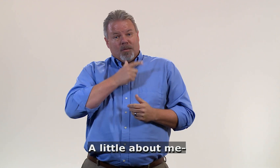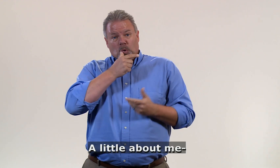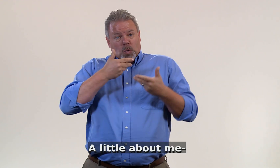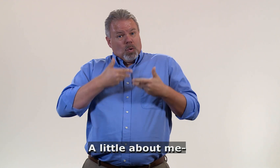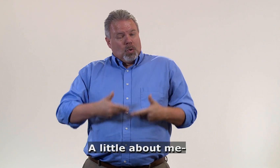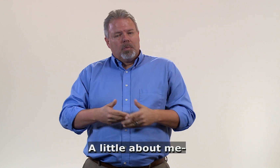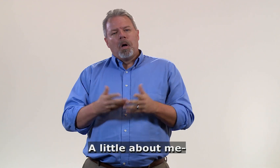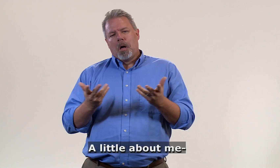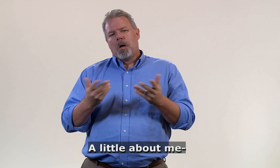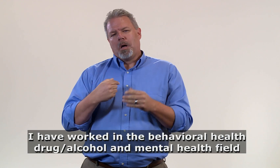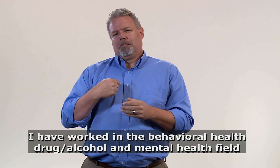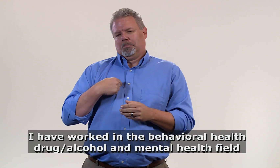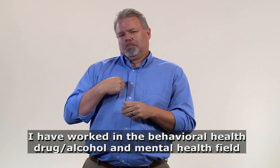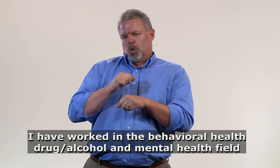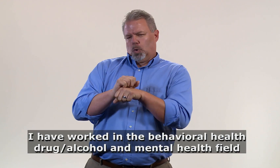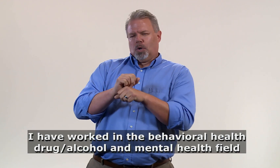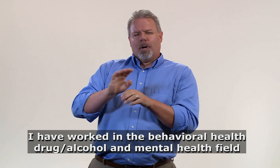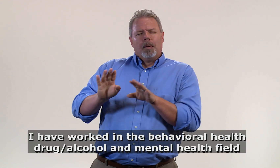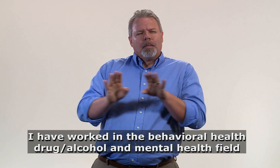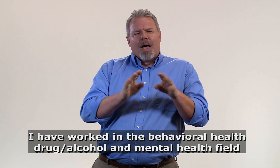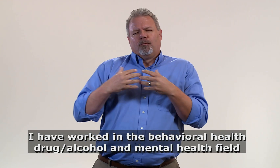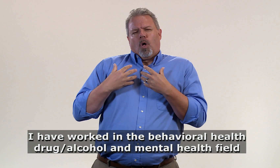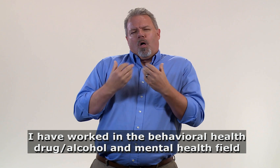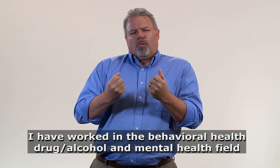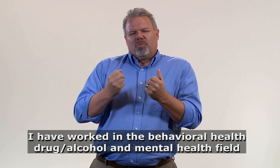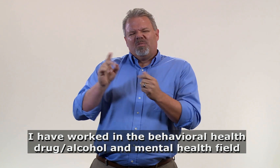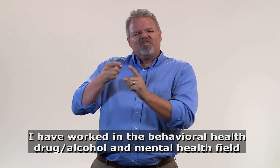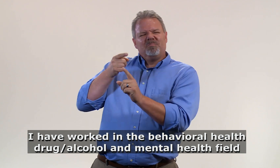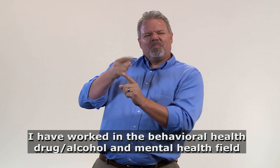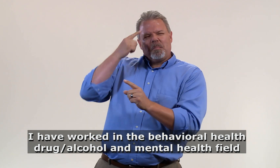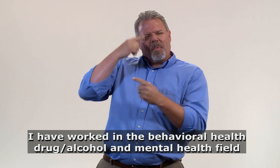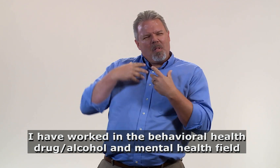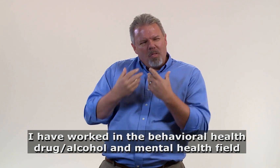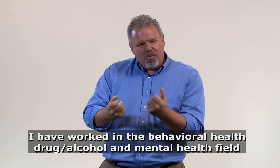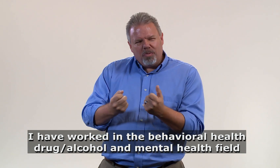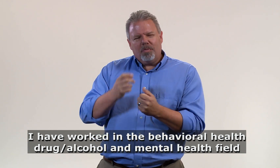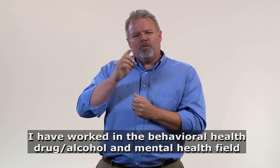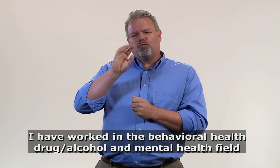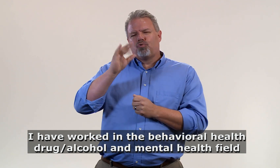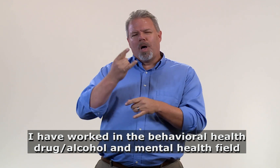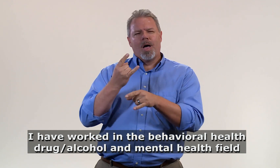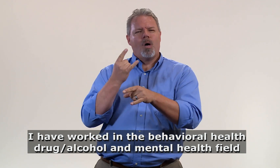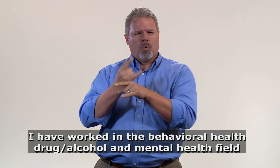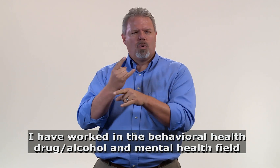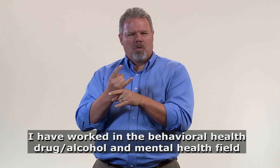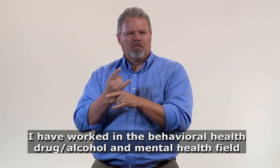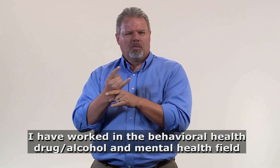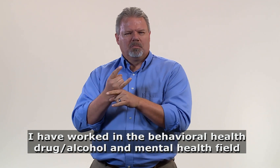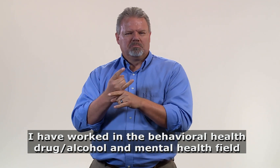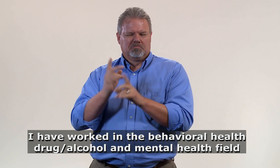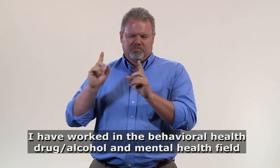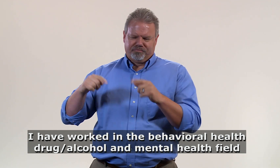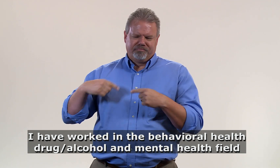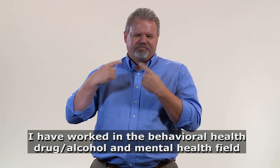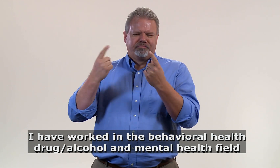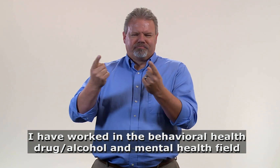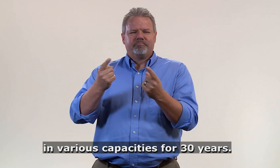A little about me. I have worked in the behavioral health, drug, alcohol, and mental health field